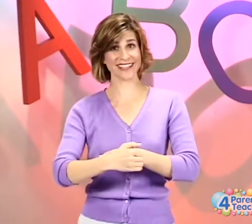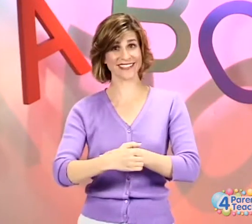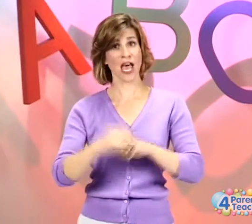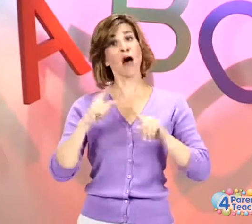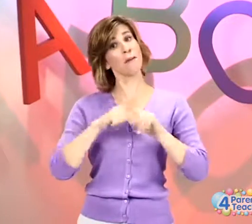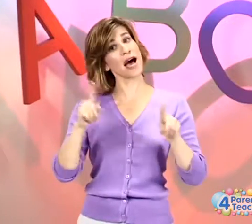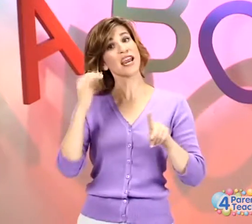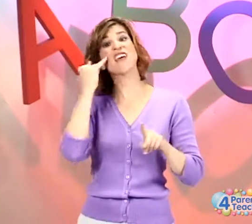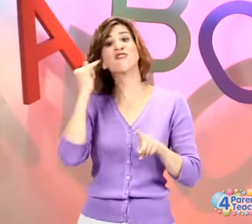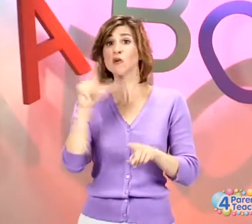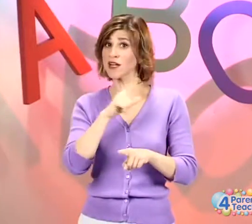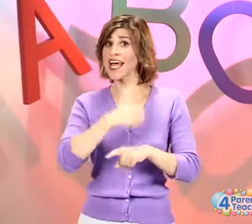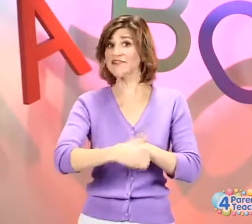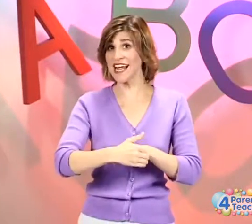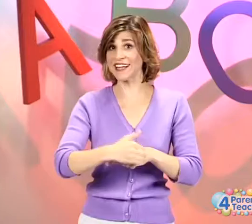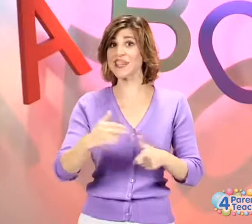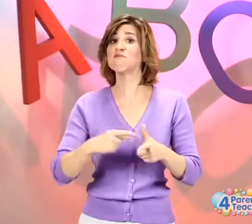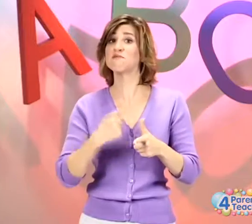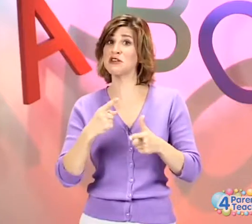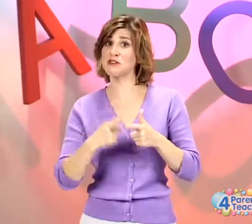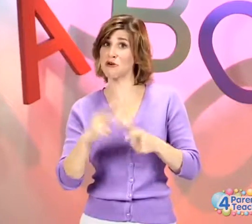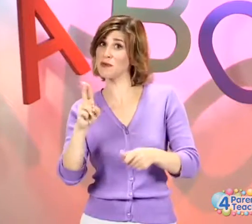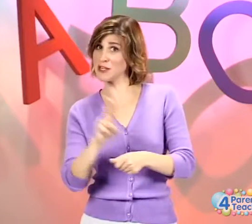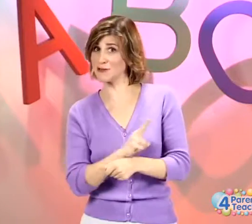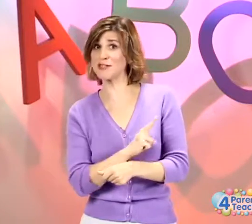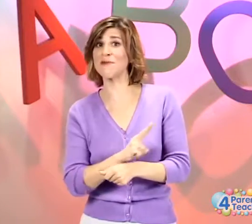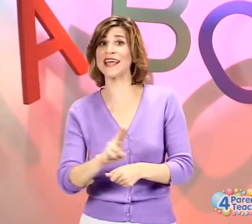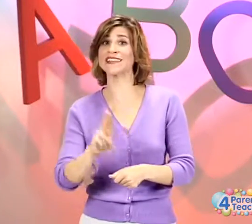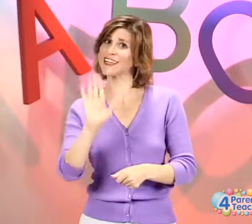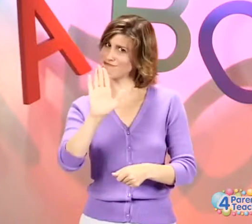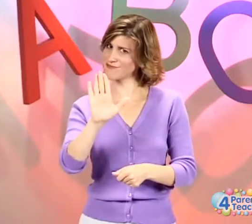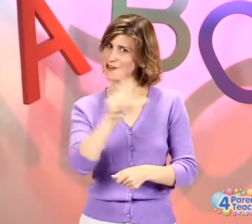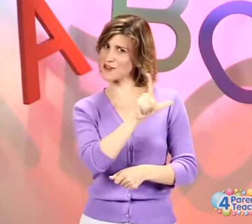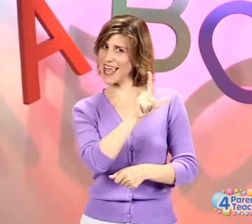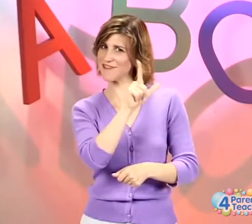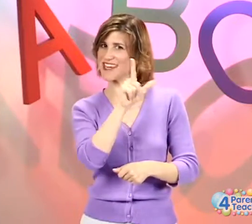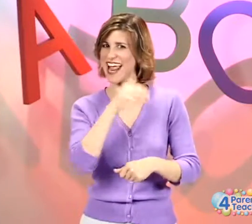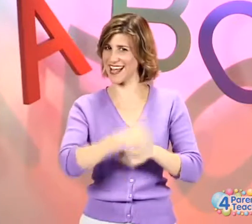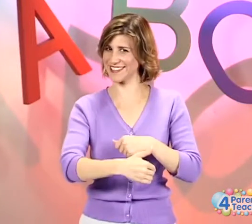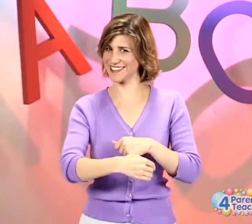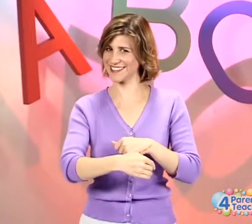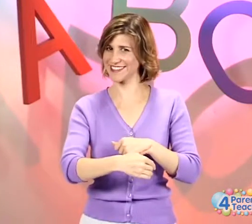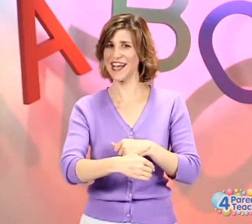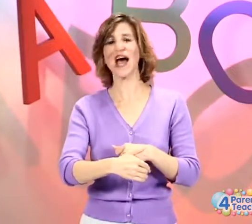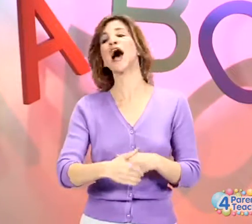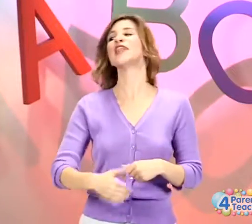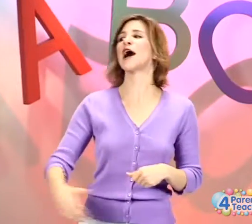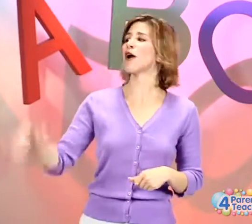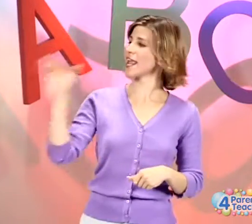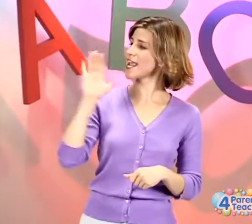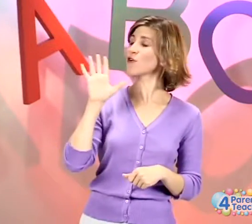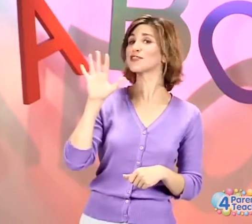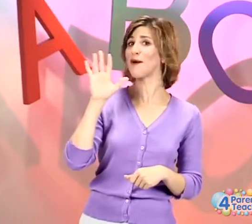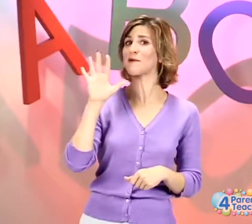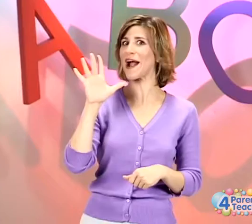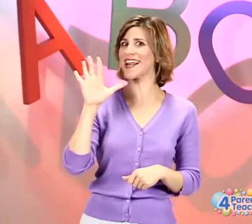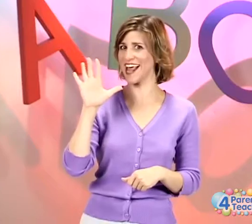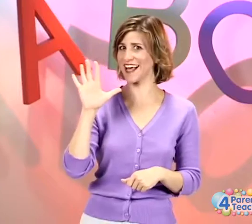hand. But if you are left-handed, then you'll be using mainly your left hand. Now here is my right